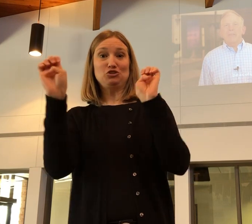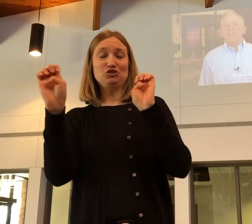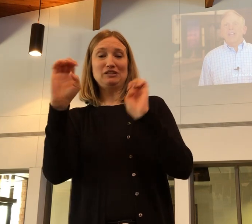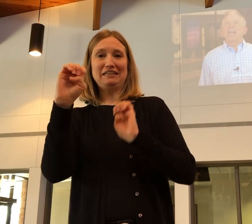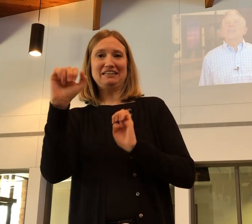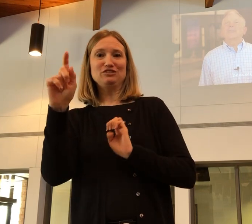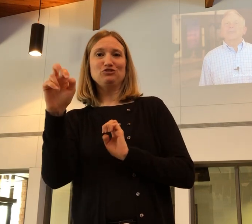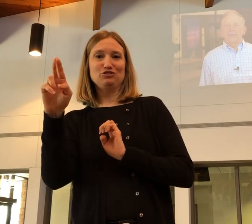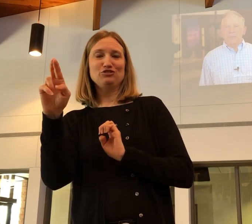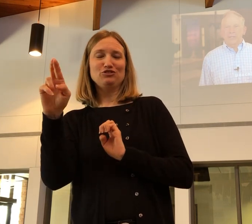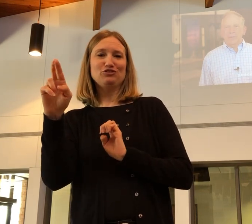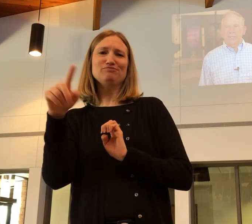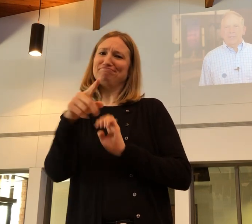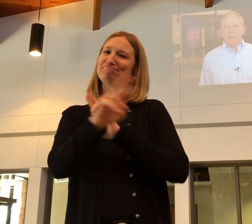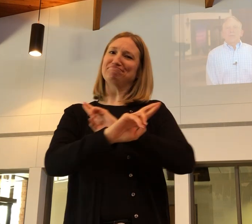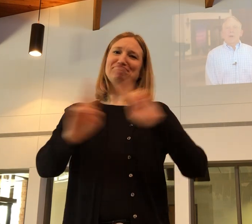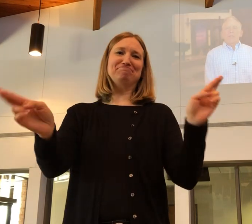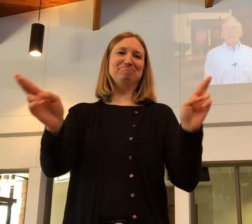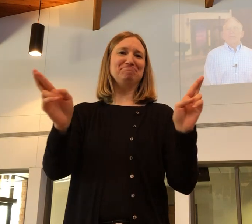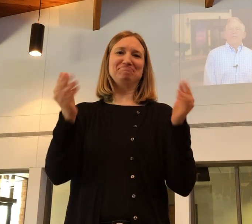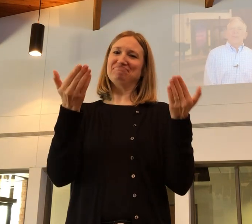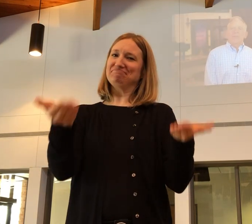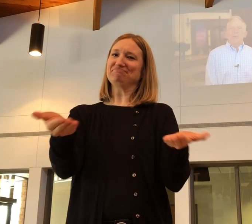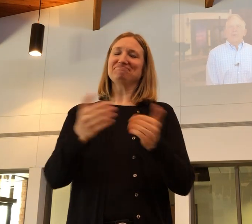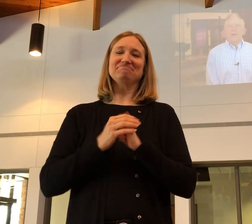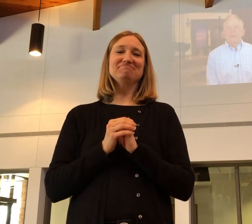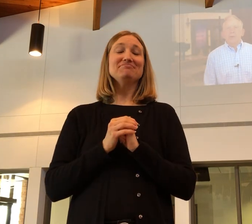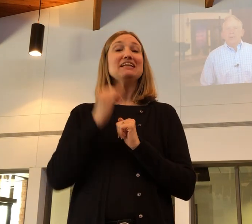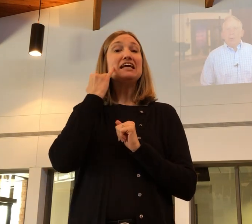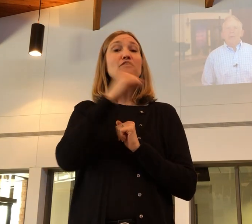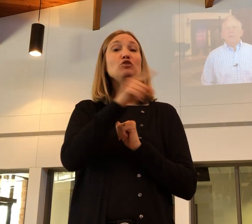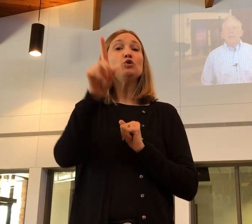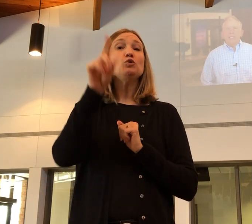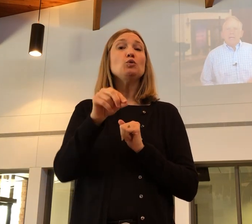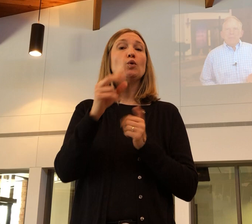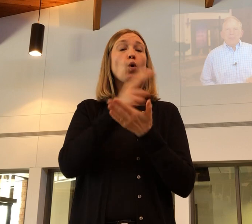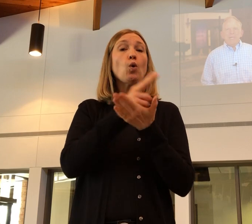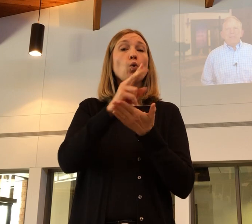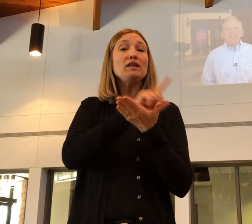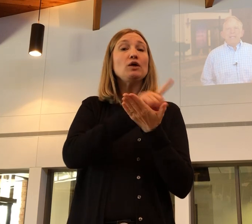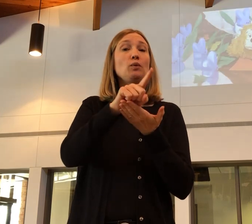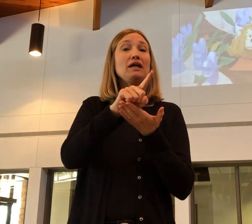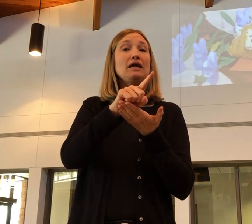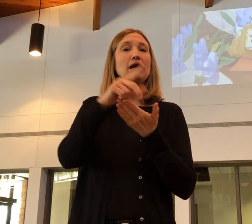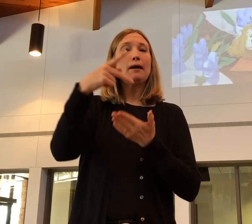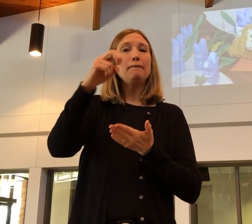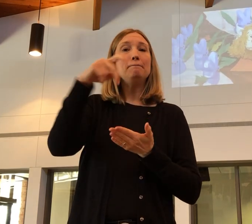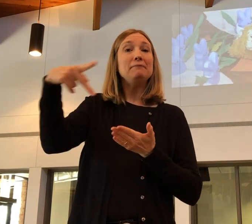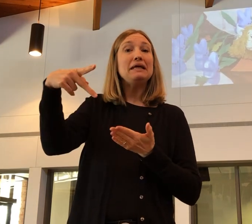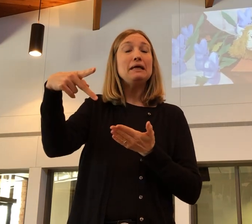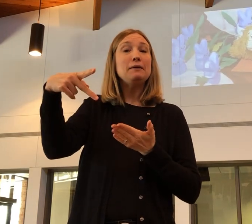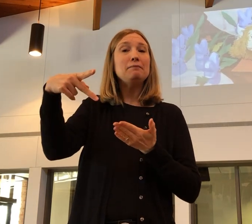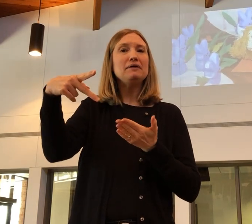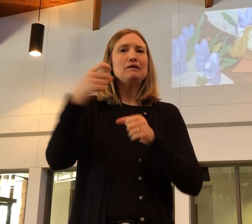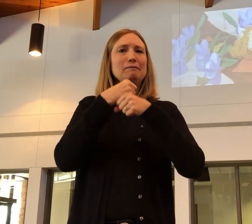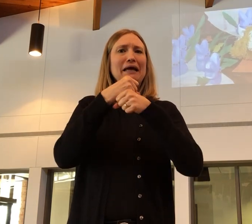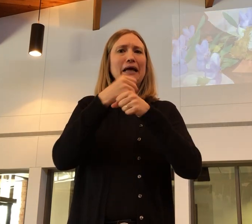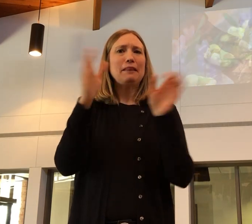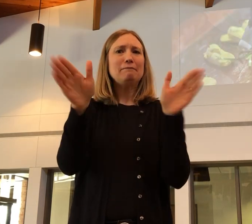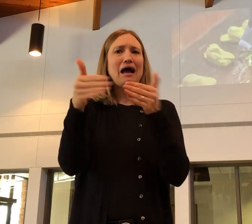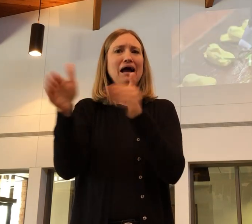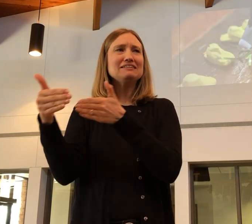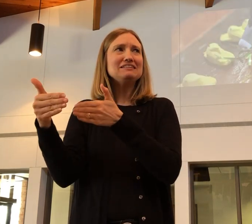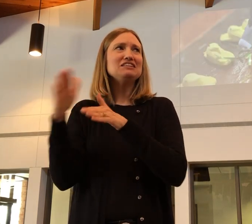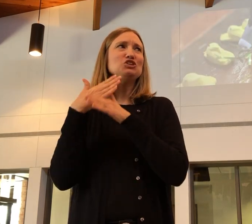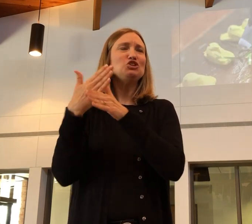that information at your fingertips. For all of those of you who are doing Holy Week peep dioramas creations, we want you